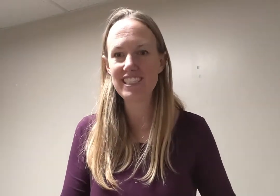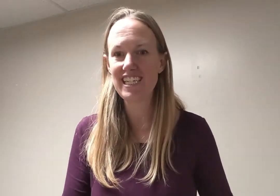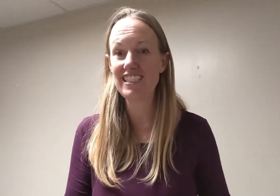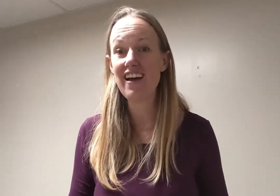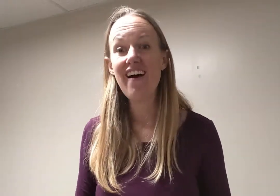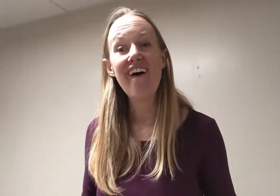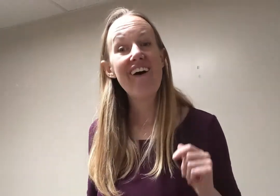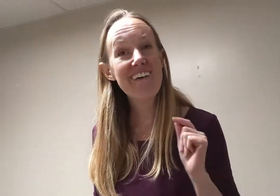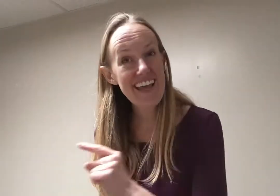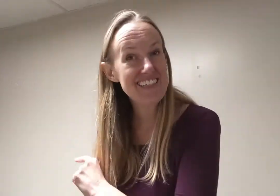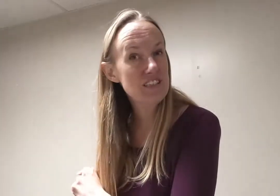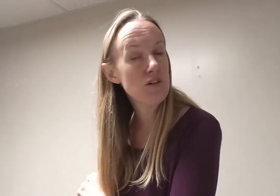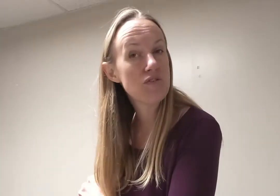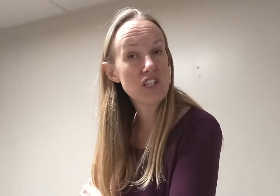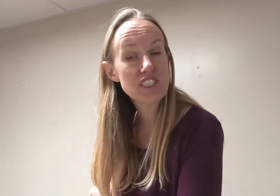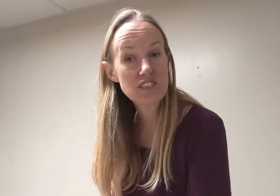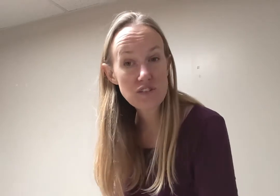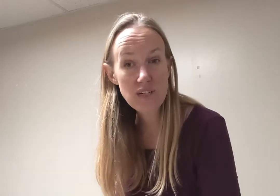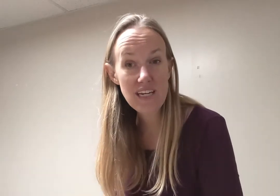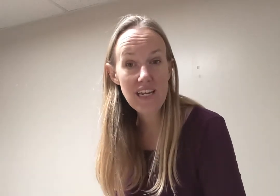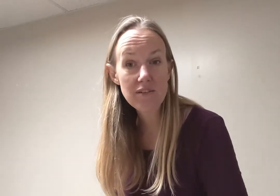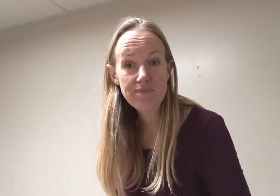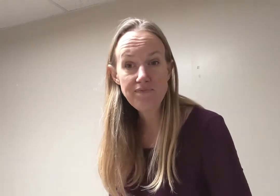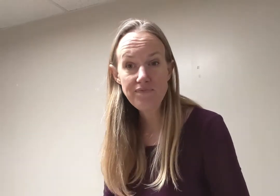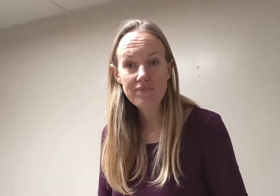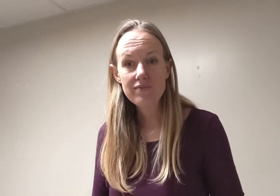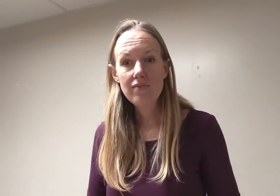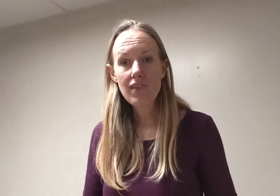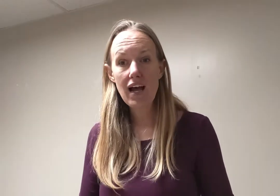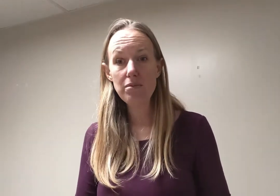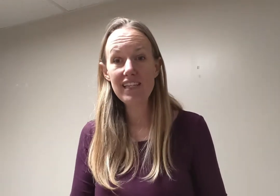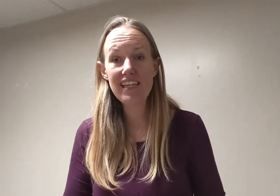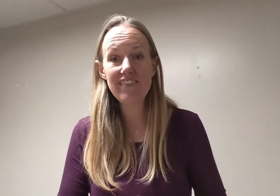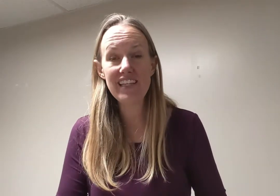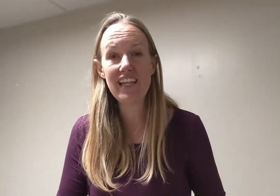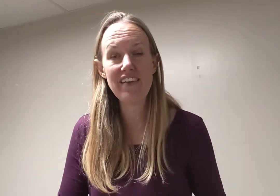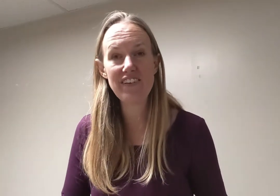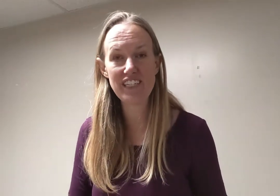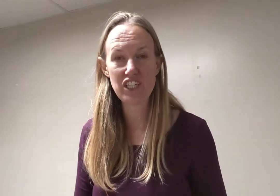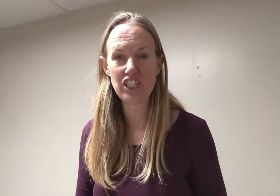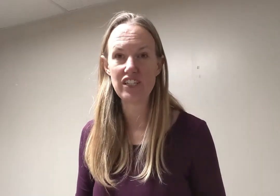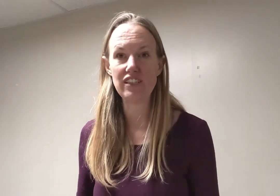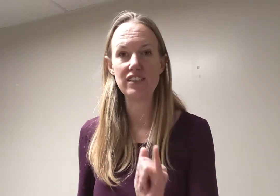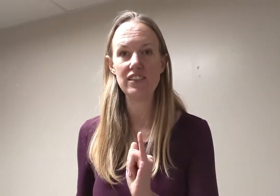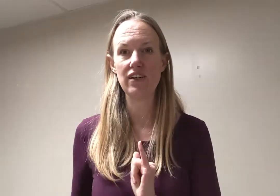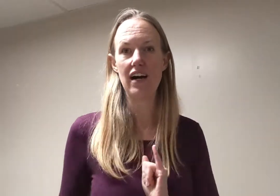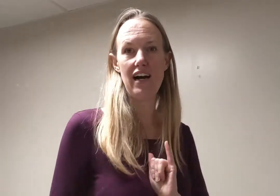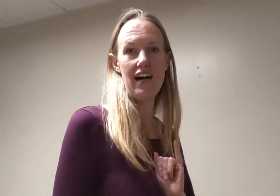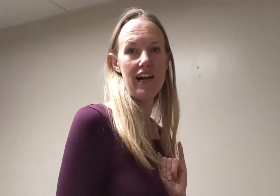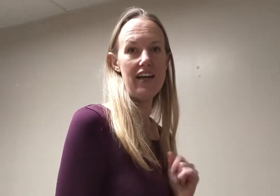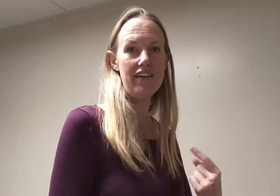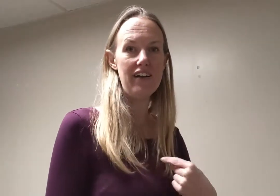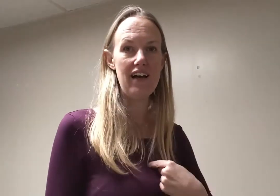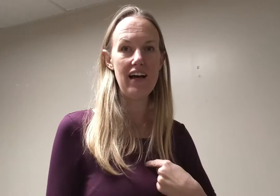sheet. Okay, so verse 3. I believe in life eternal. So